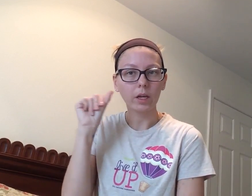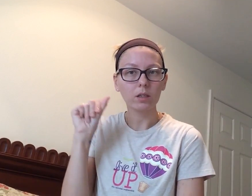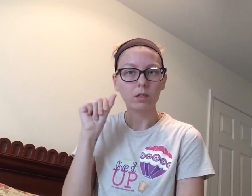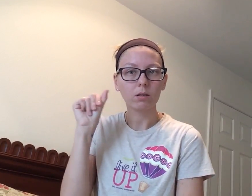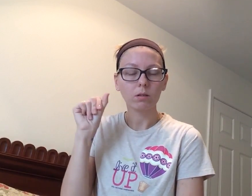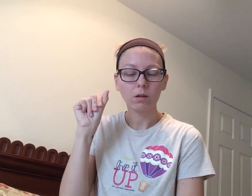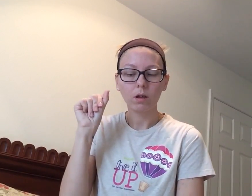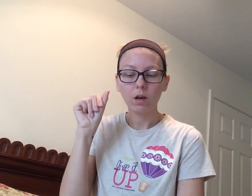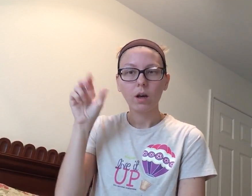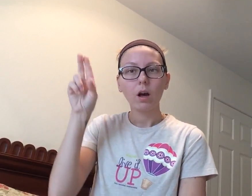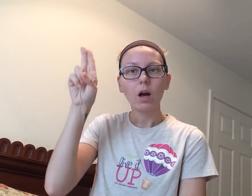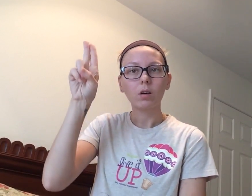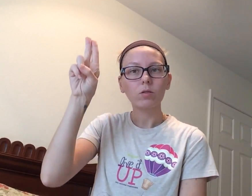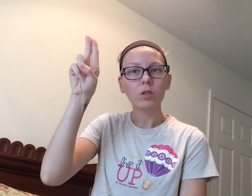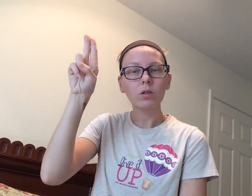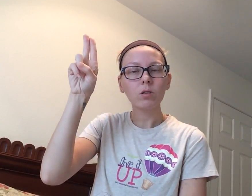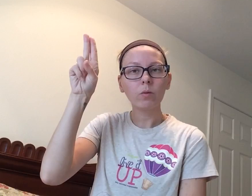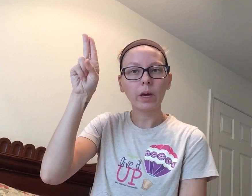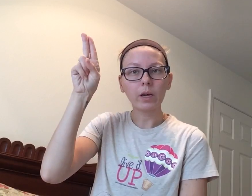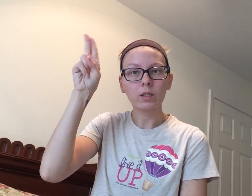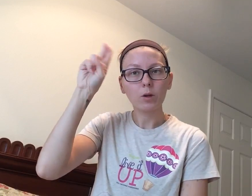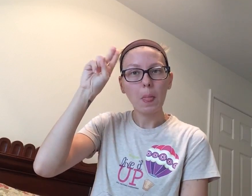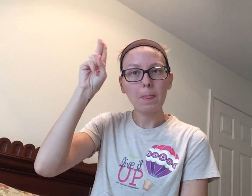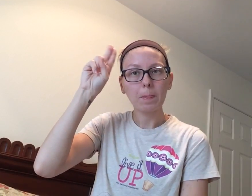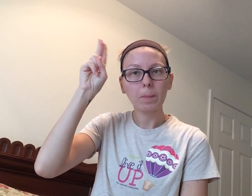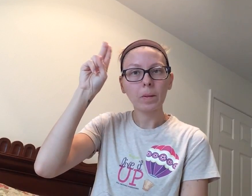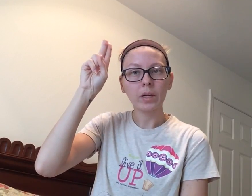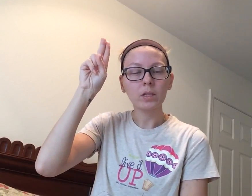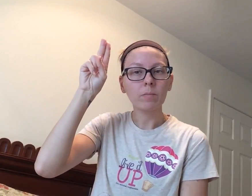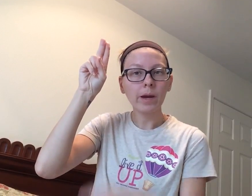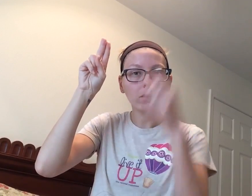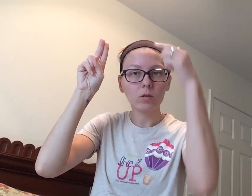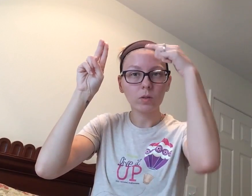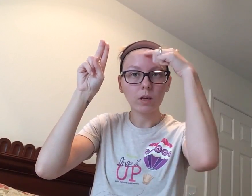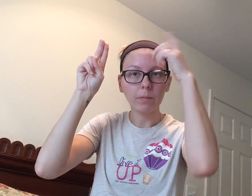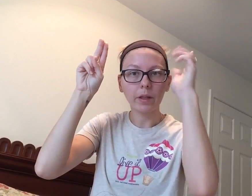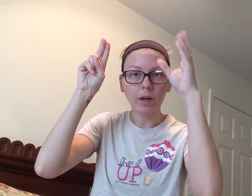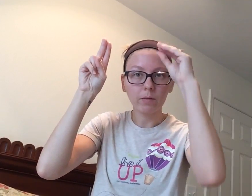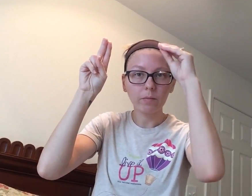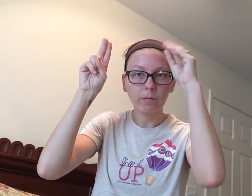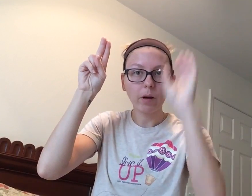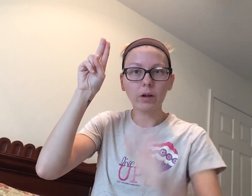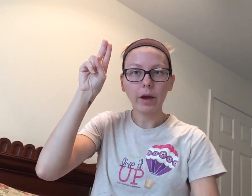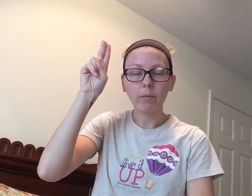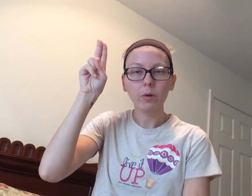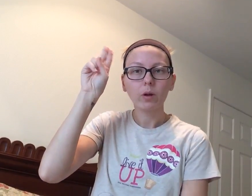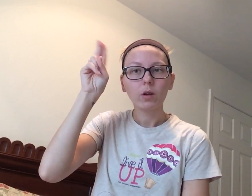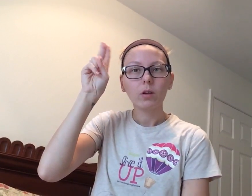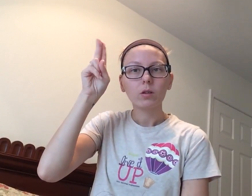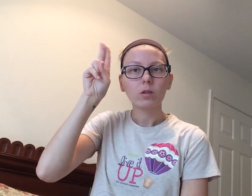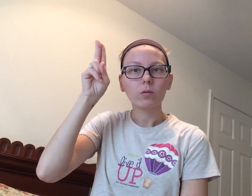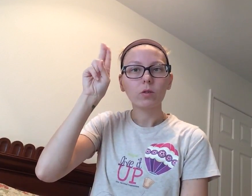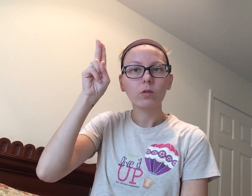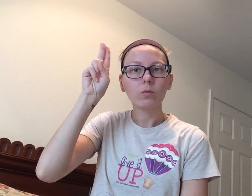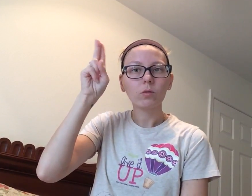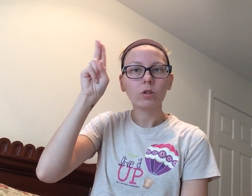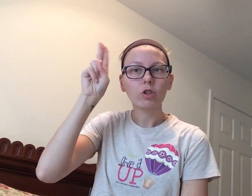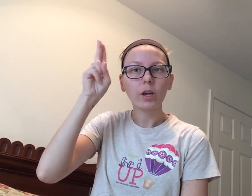aunt. Uncle's the U hand, and it's male, so it's up by that ball cap. So you can shake